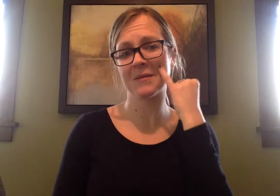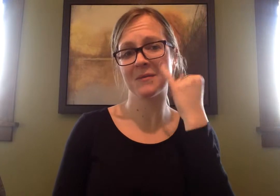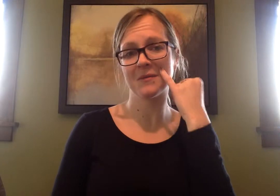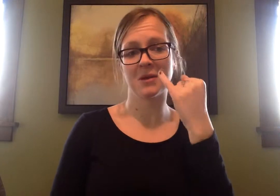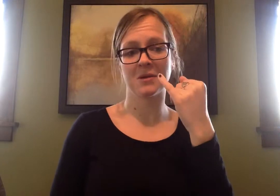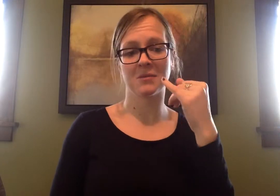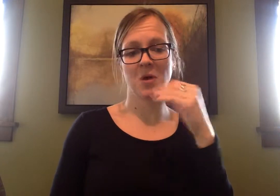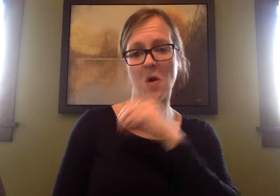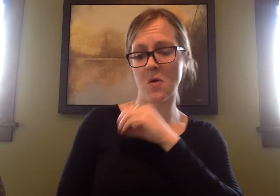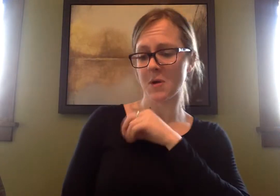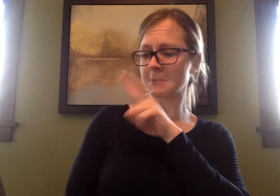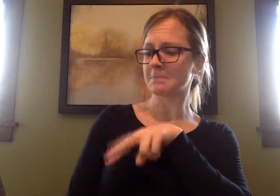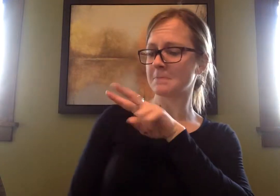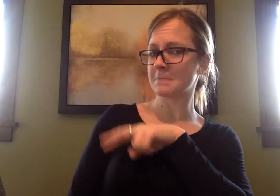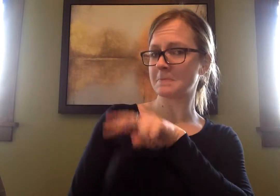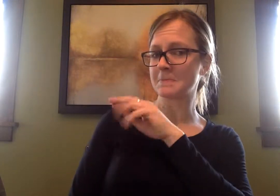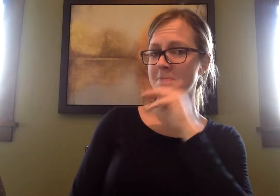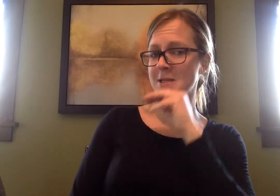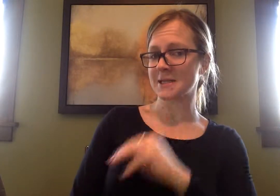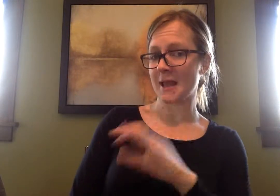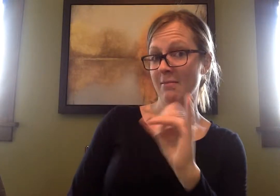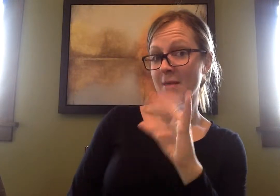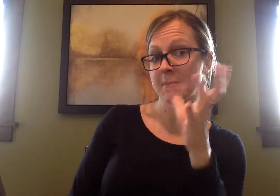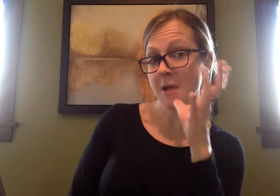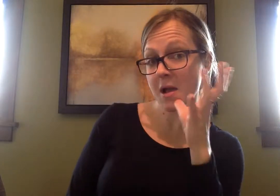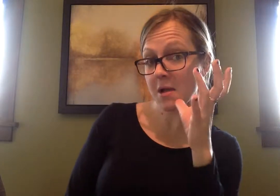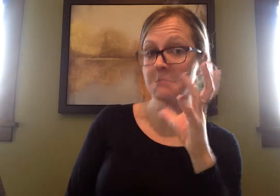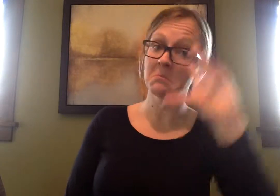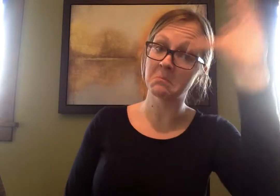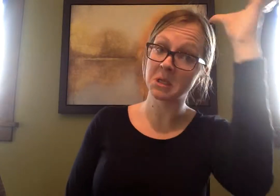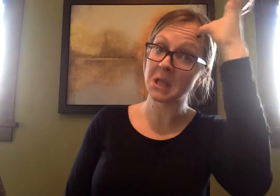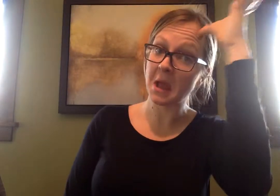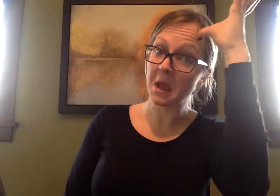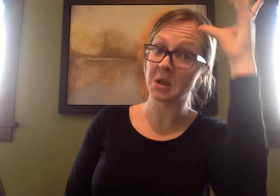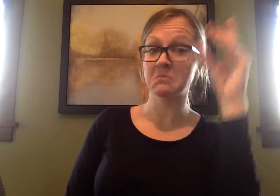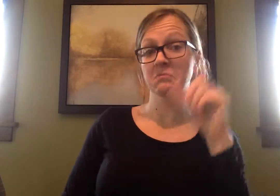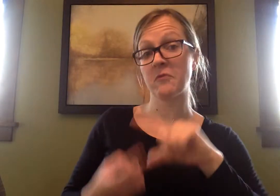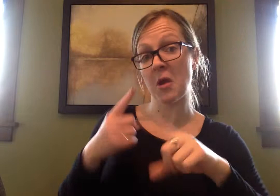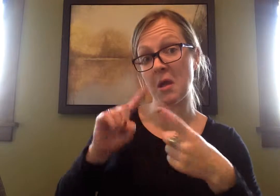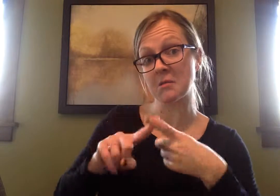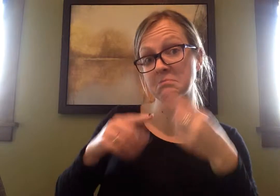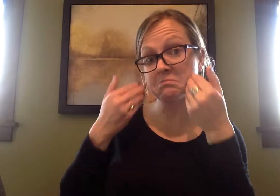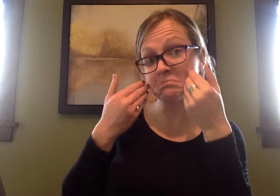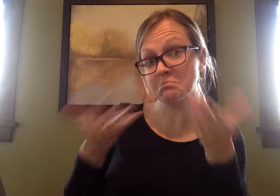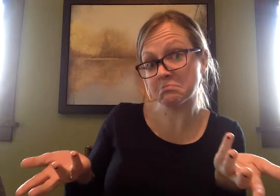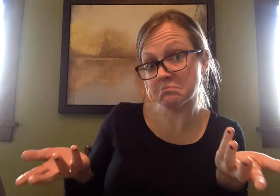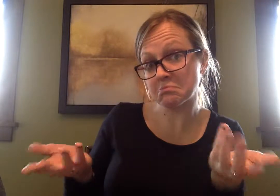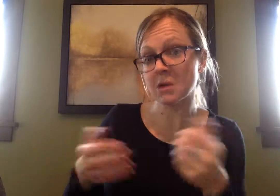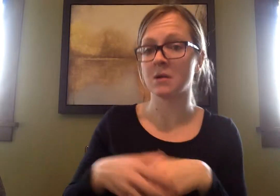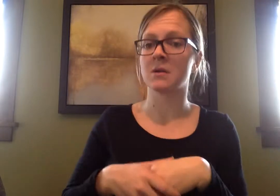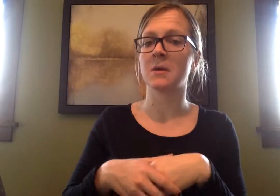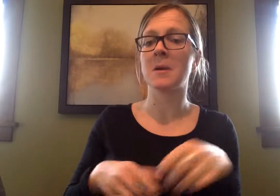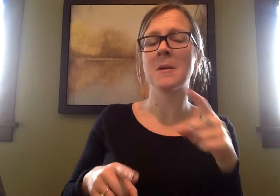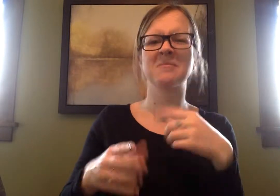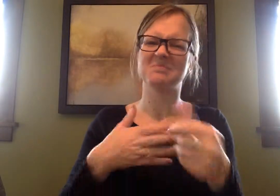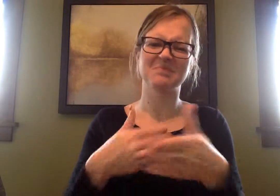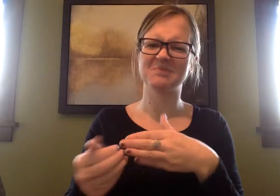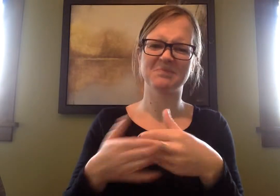friend. But it really doesn't matter. What matters is that Owen isn't alone, and